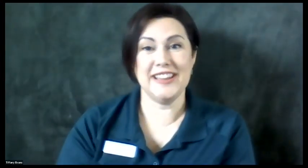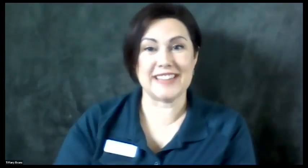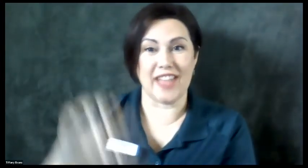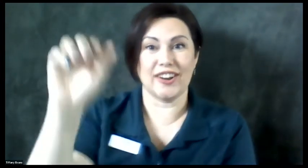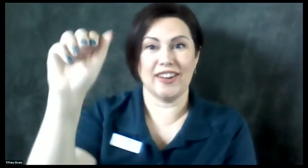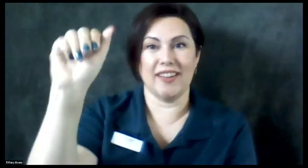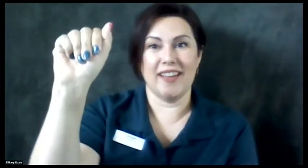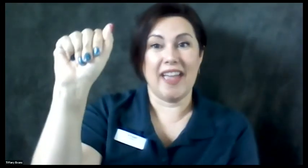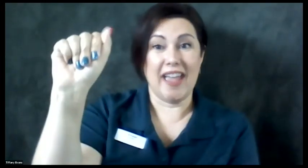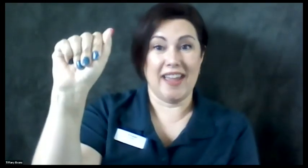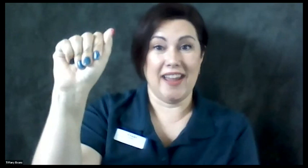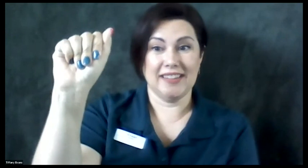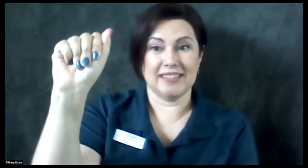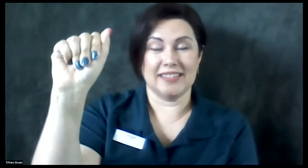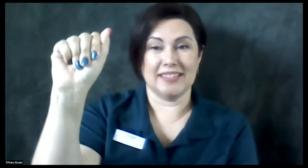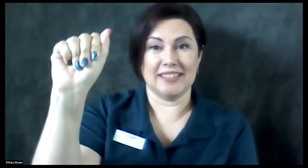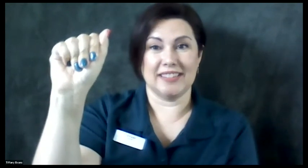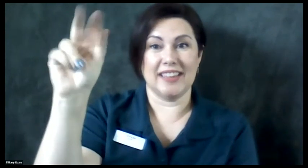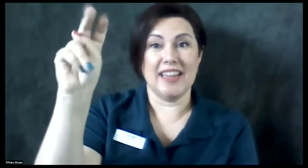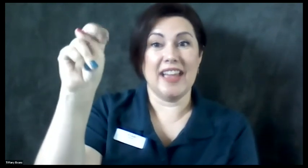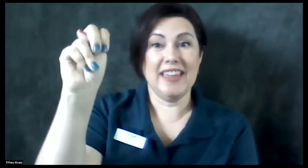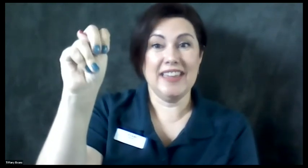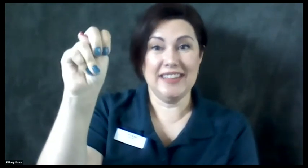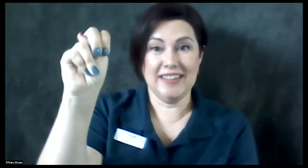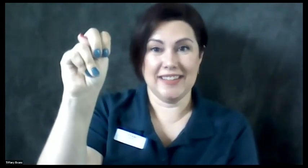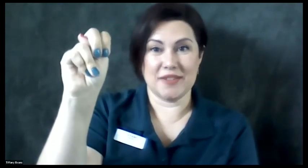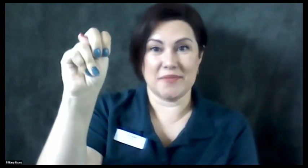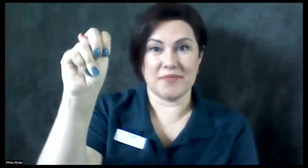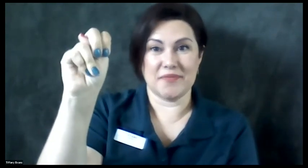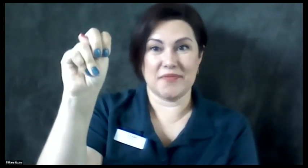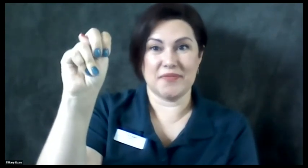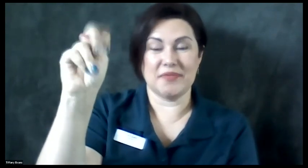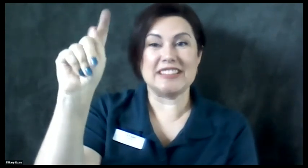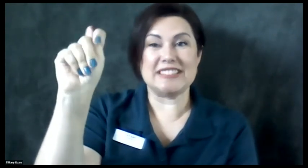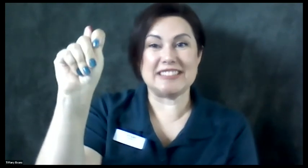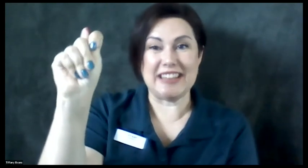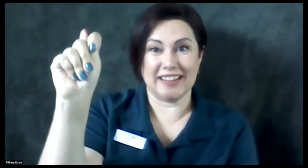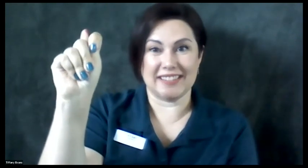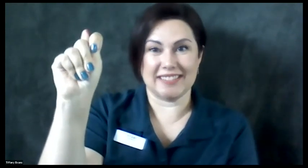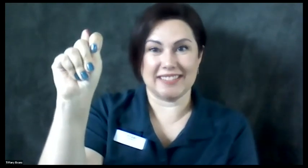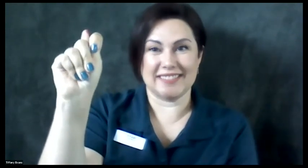together. A, N, T,